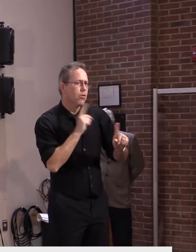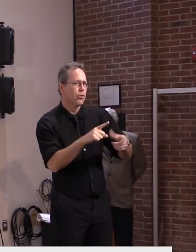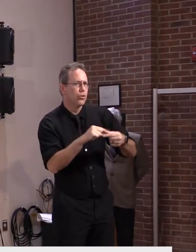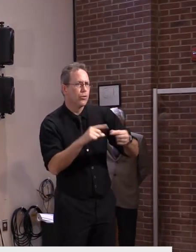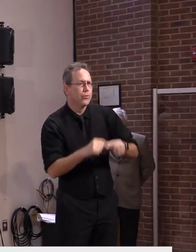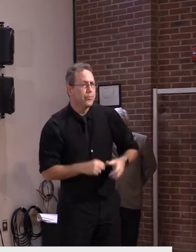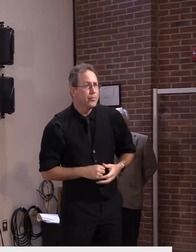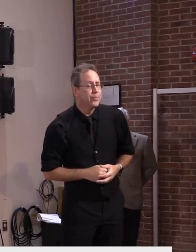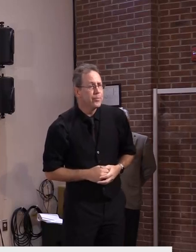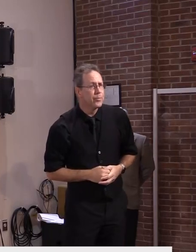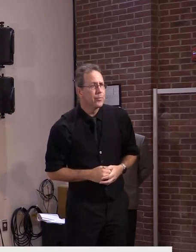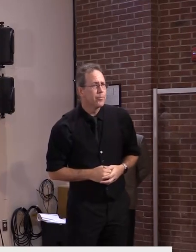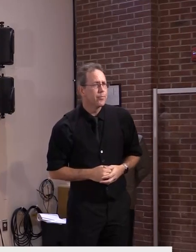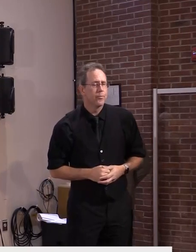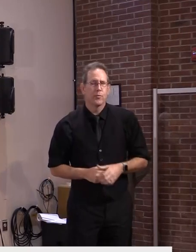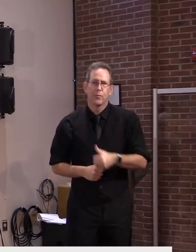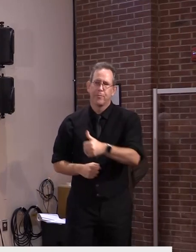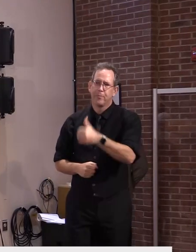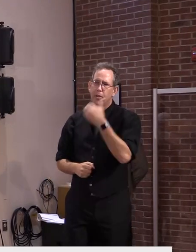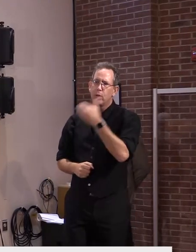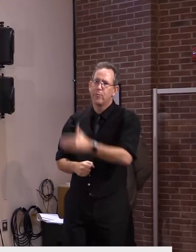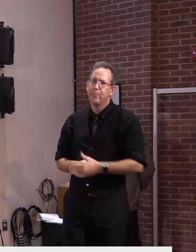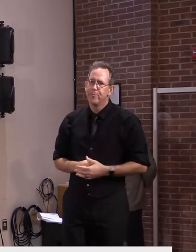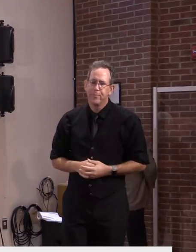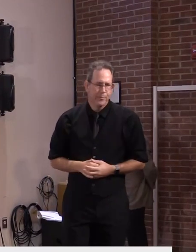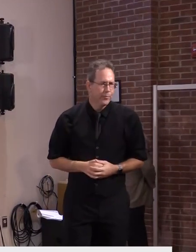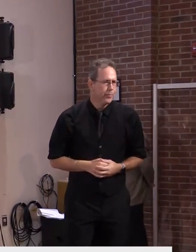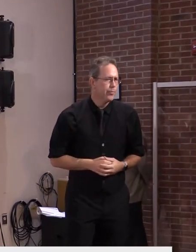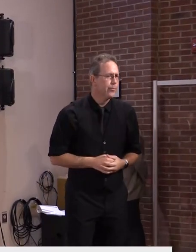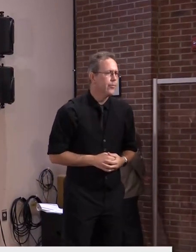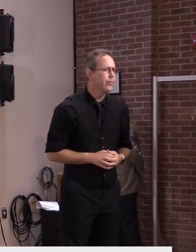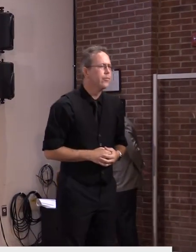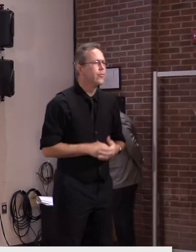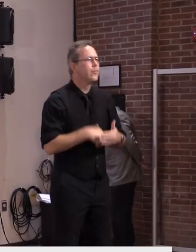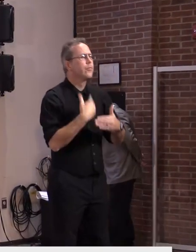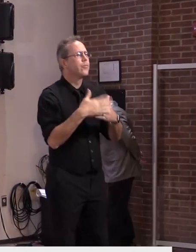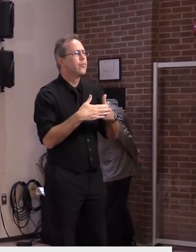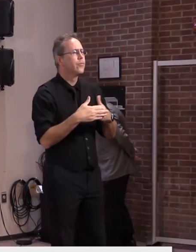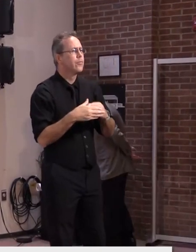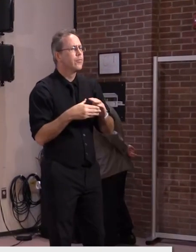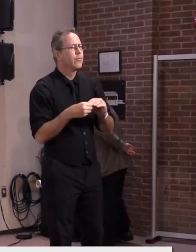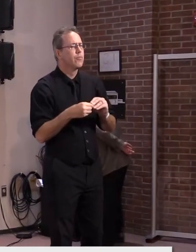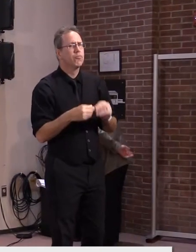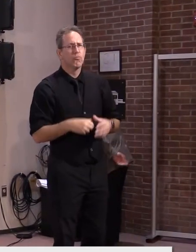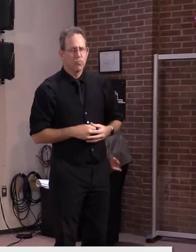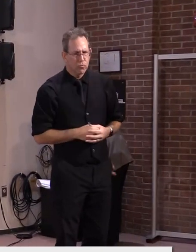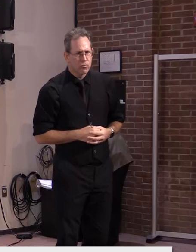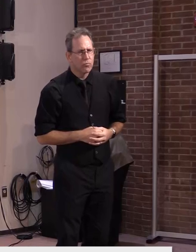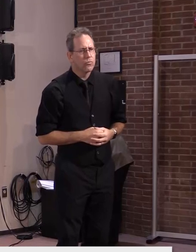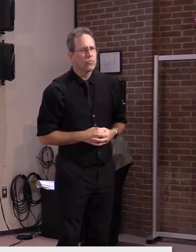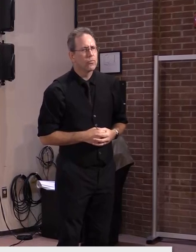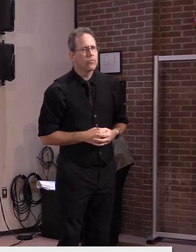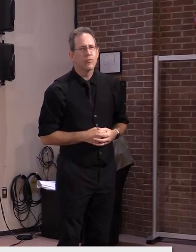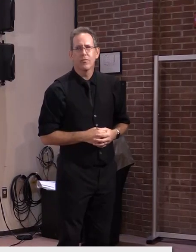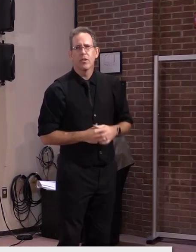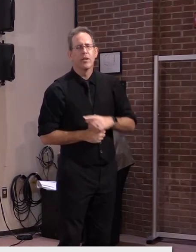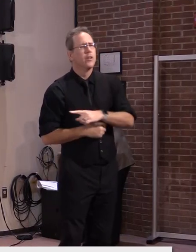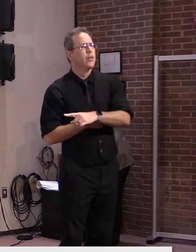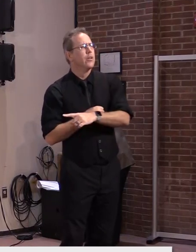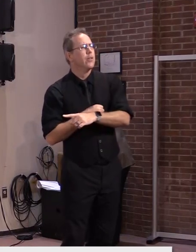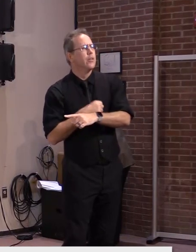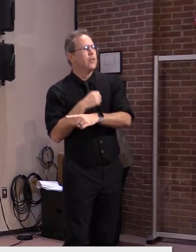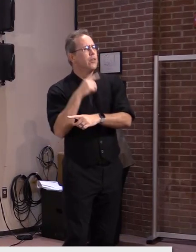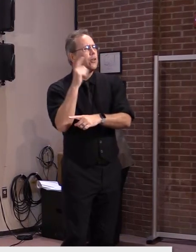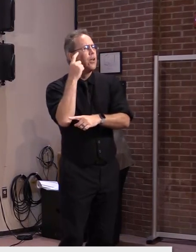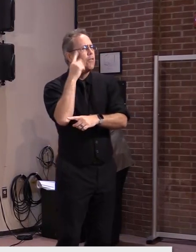Okay, great. Thank you very much. Appreciate it. I'll be in touch on that. Just case in point, in terms of the